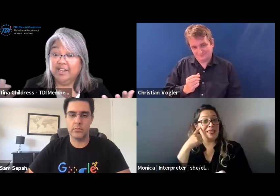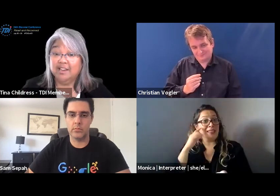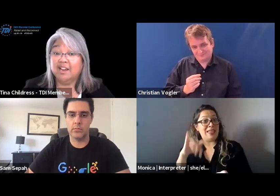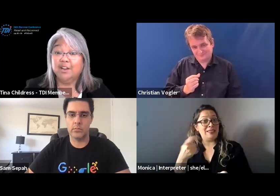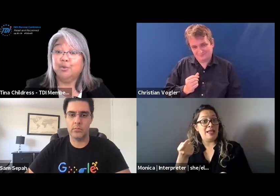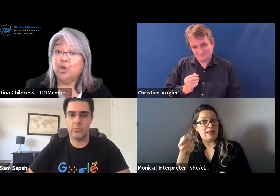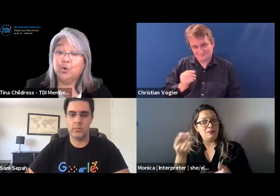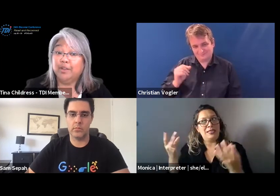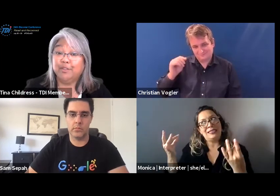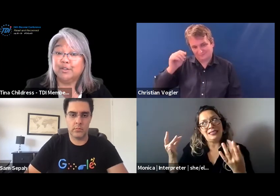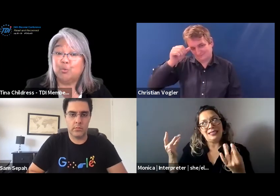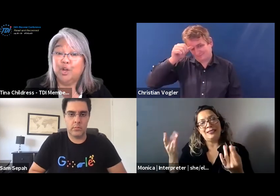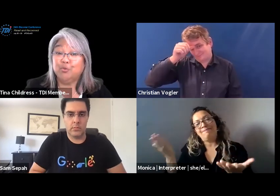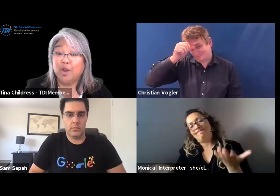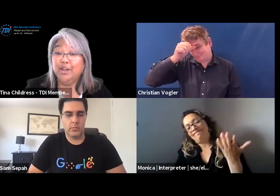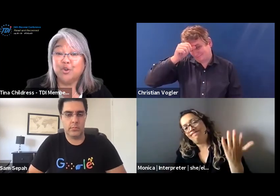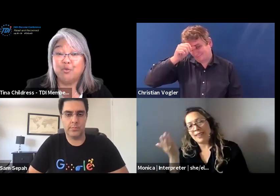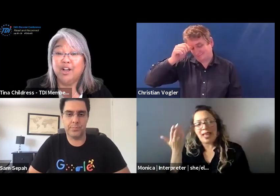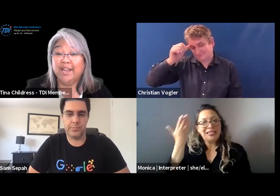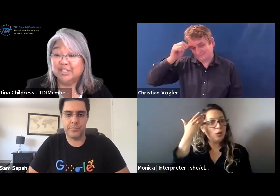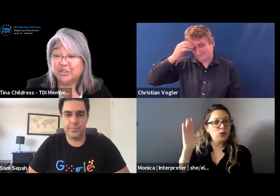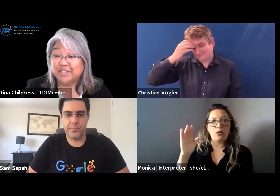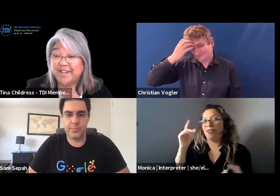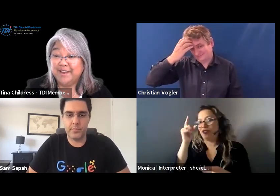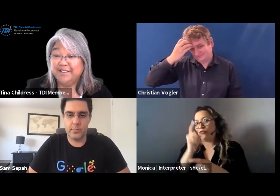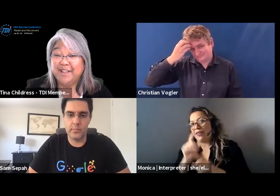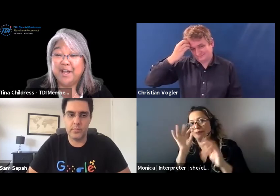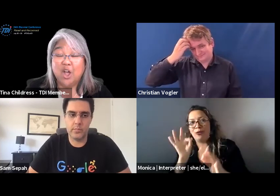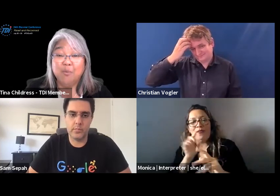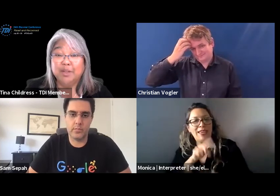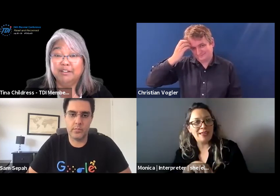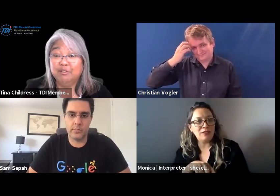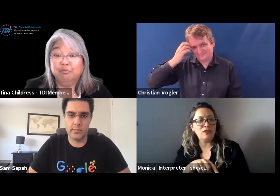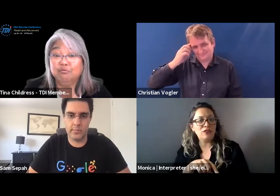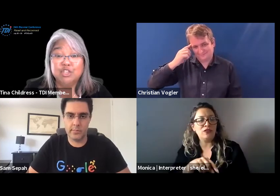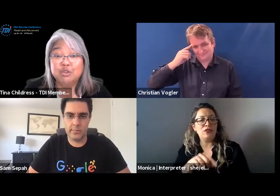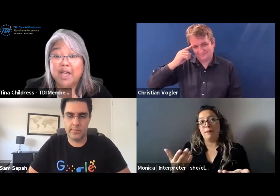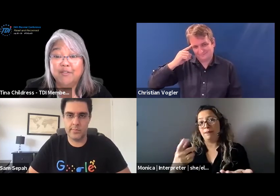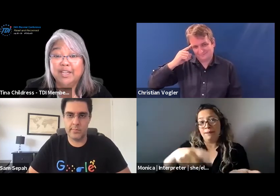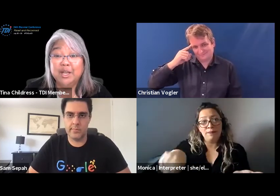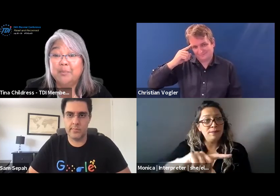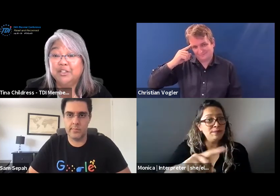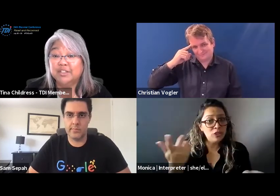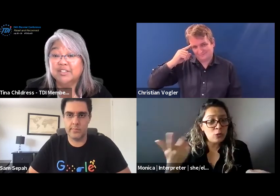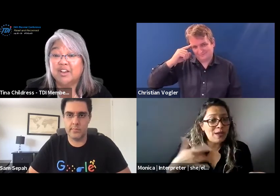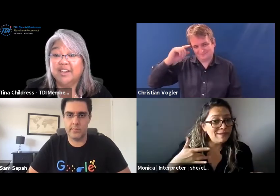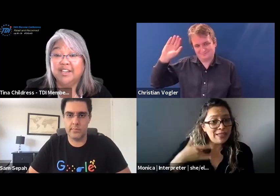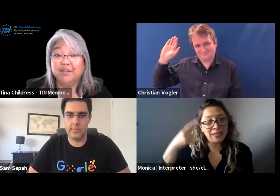sticky, and I don't know if there's one right or wrong answer to that. But do you have any opinions on any of